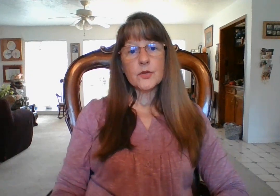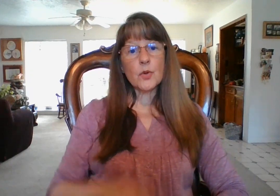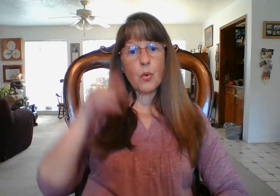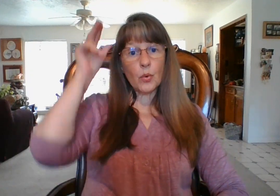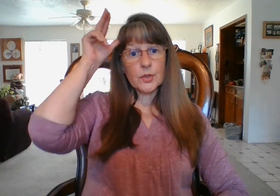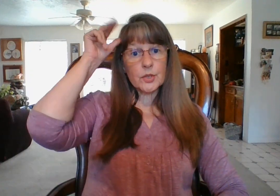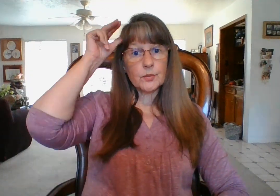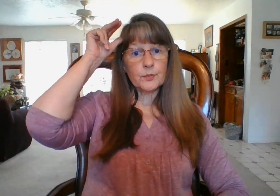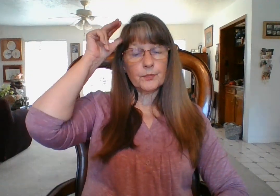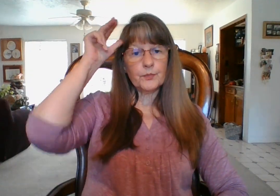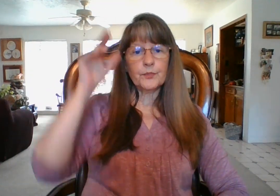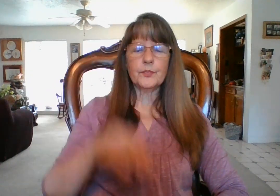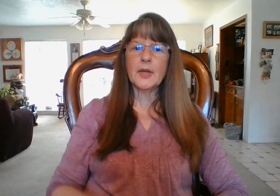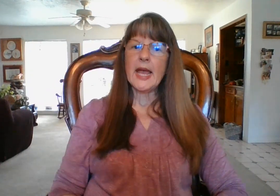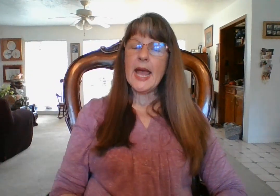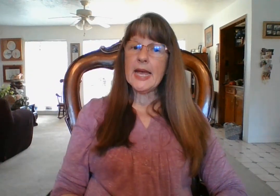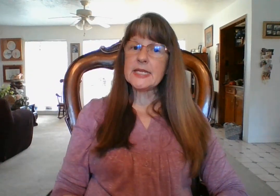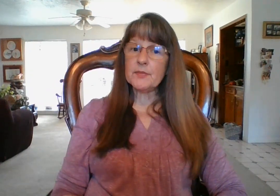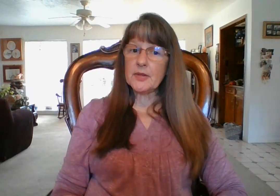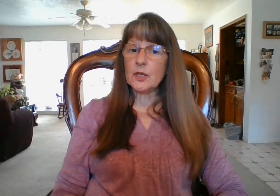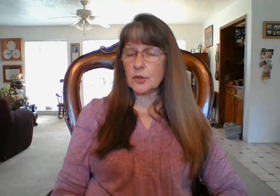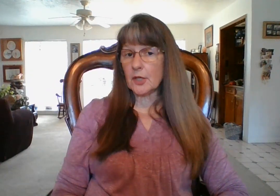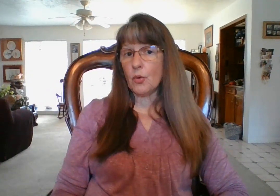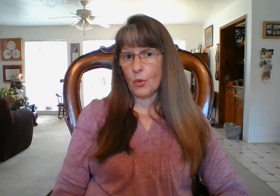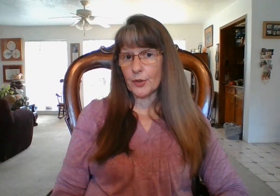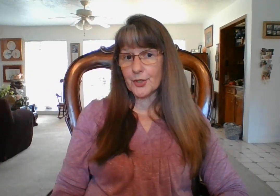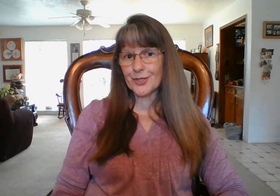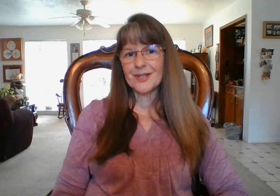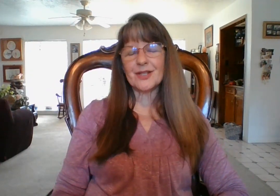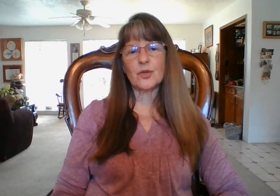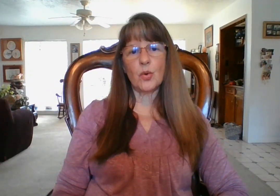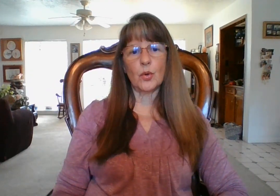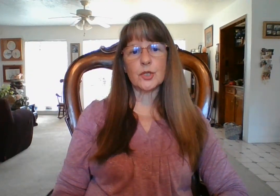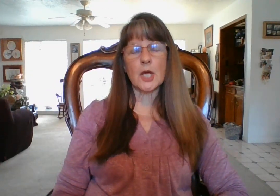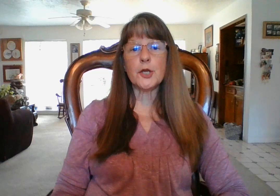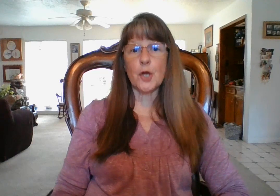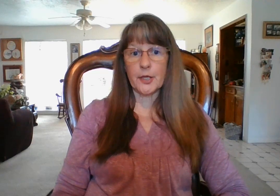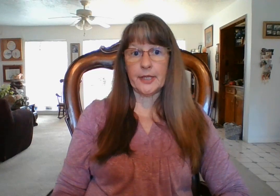So horse. And something that looks like a horse is, of course, a donkey.